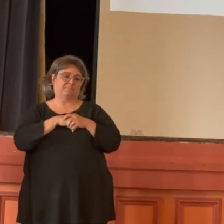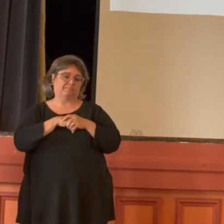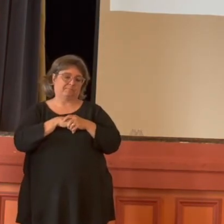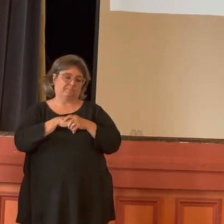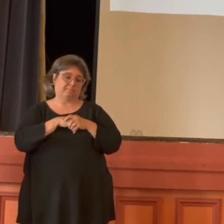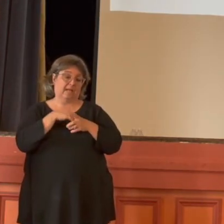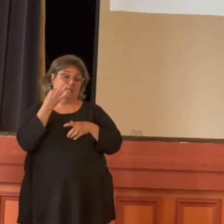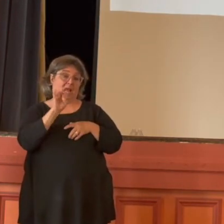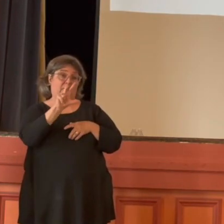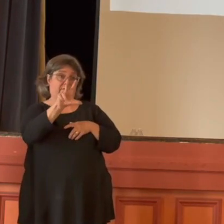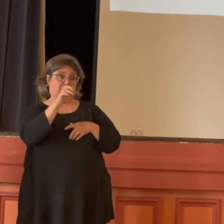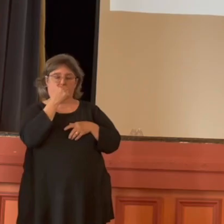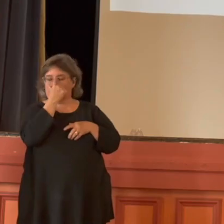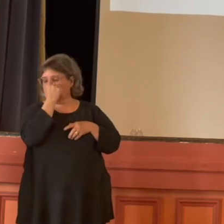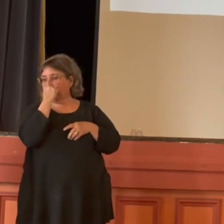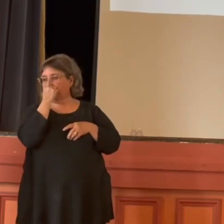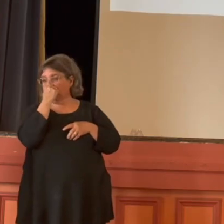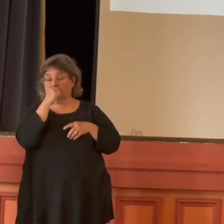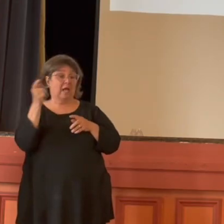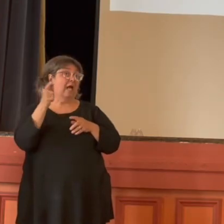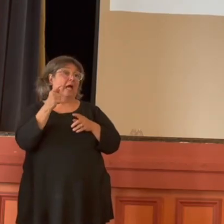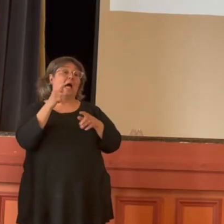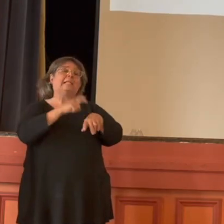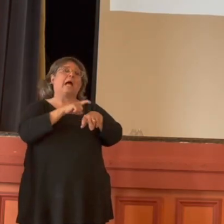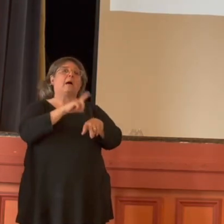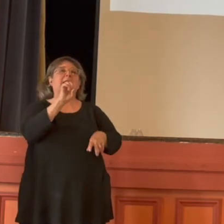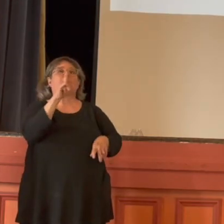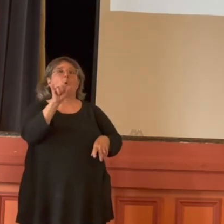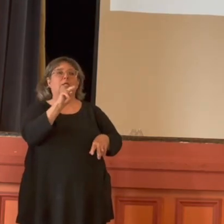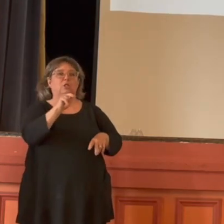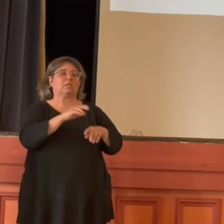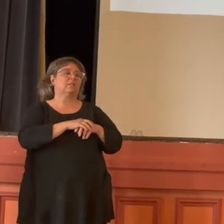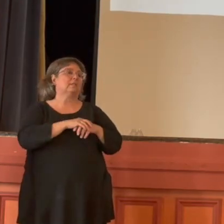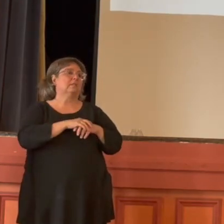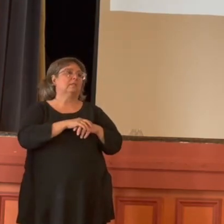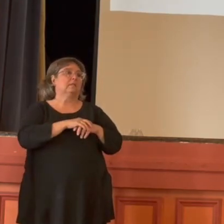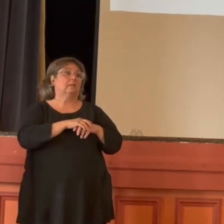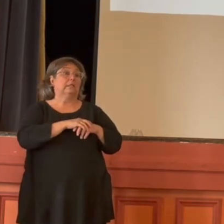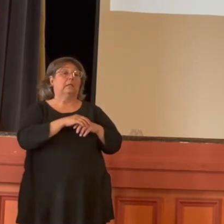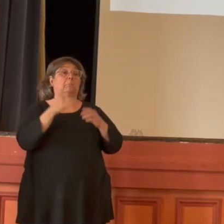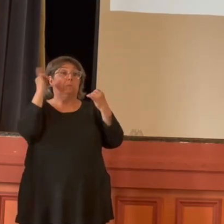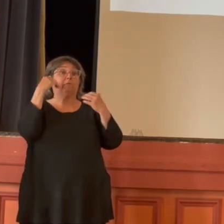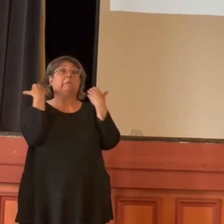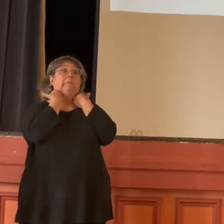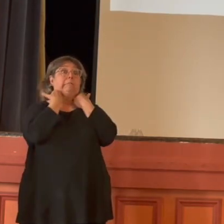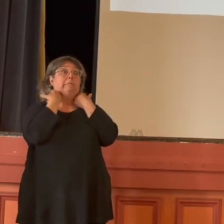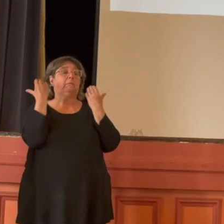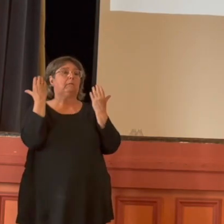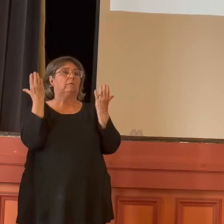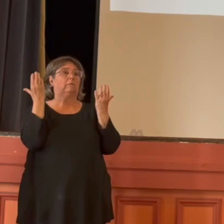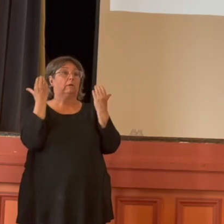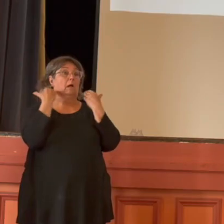Now, this is 1935, the height of the Great Depression. The city of Buffalo was just about bankrupt. And so